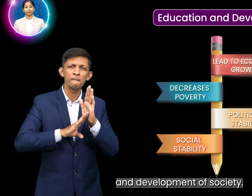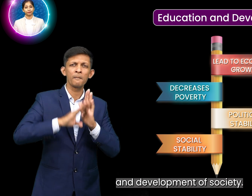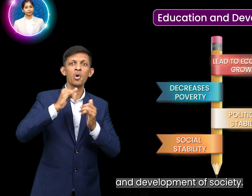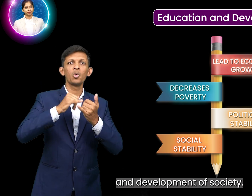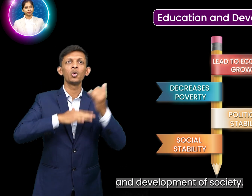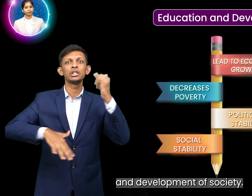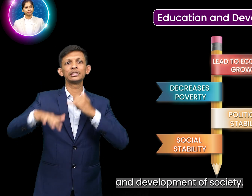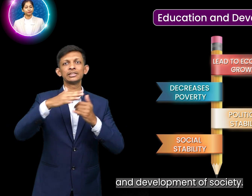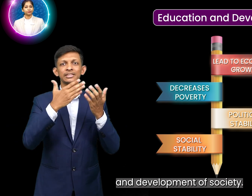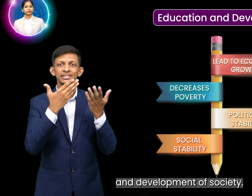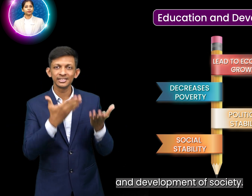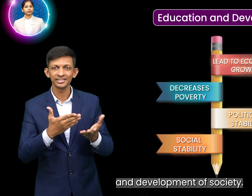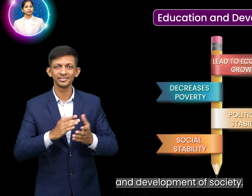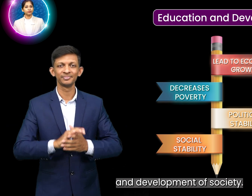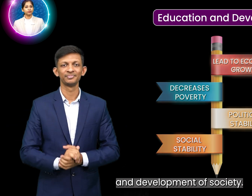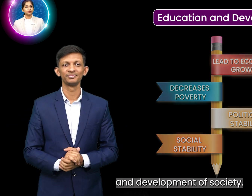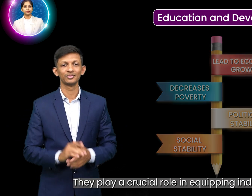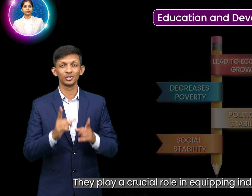society.